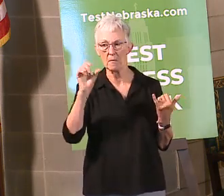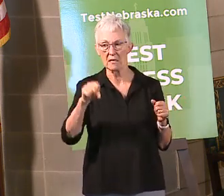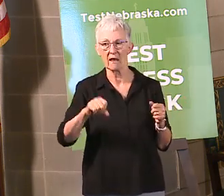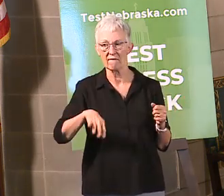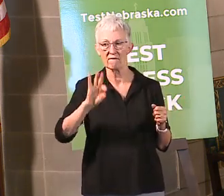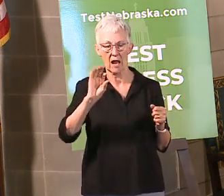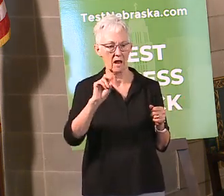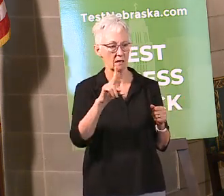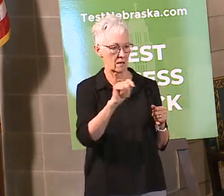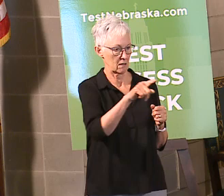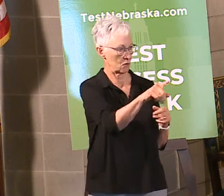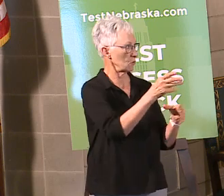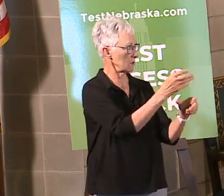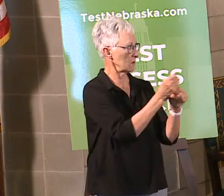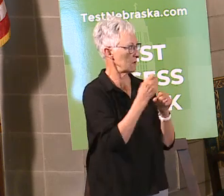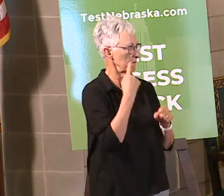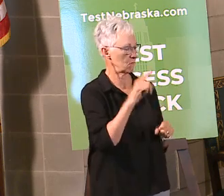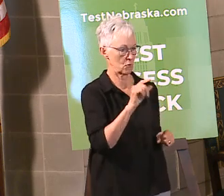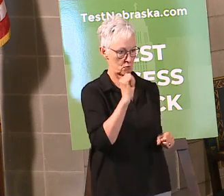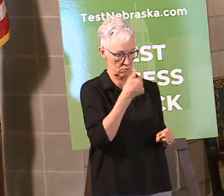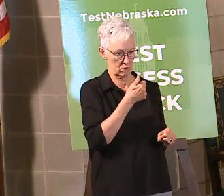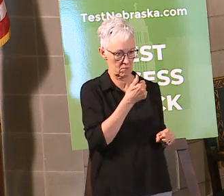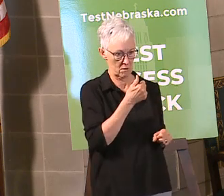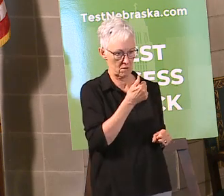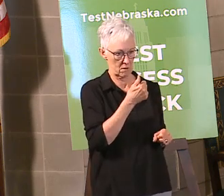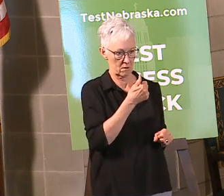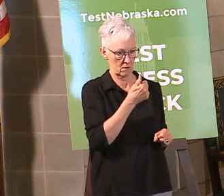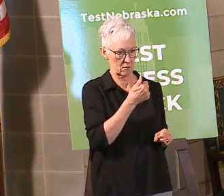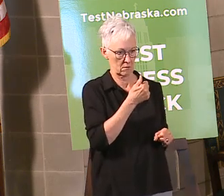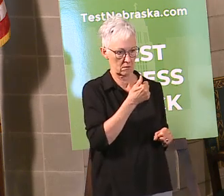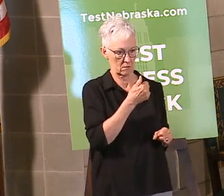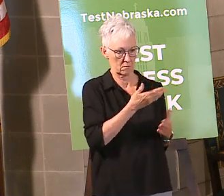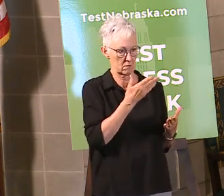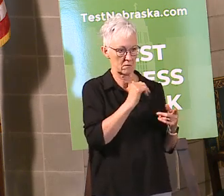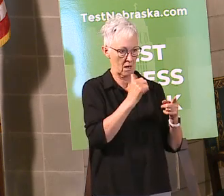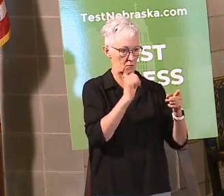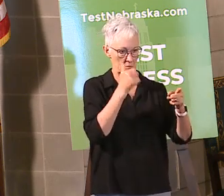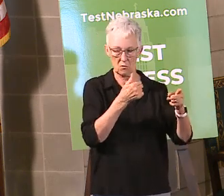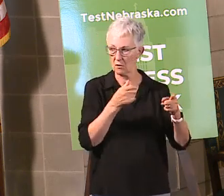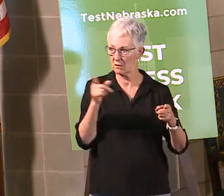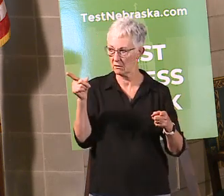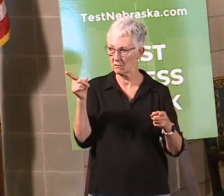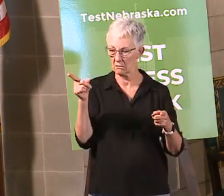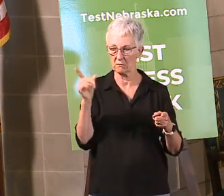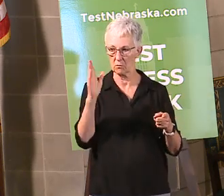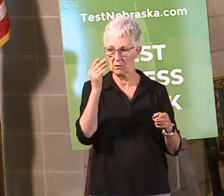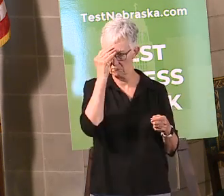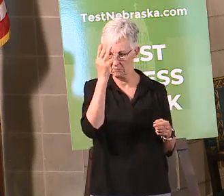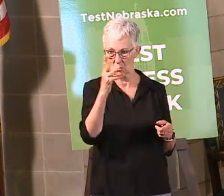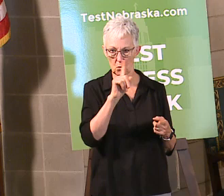you get that for tomorrow? And we can just proactively kind of reach out and look for that. If not tomorrow, then Taylor will let you know when we can get that.